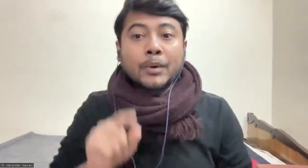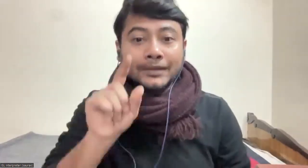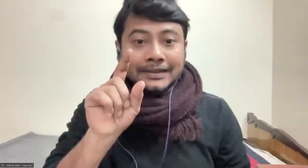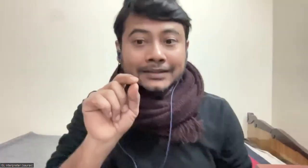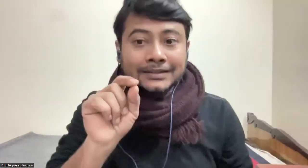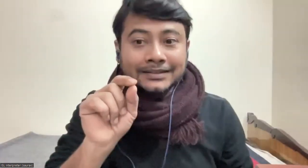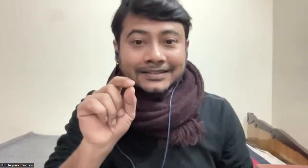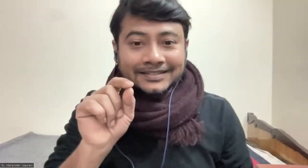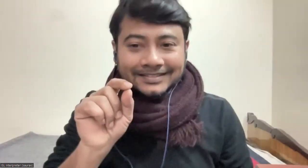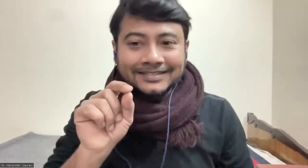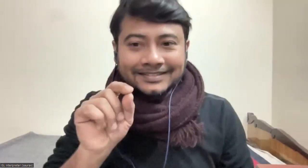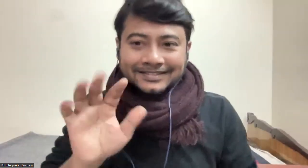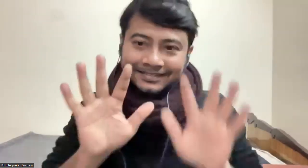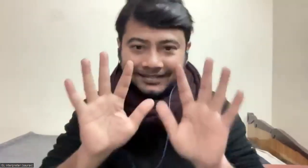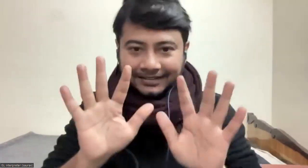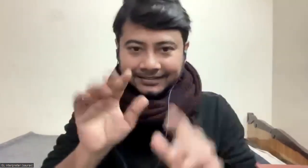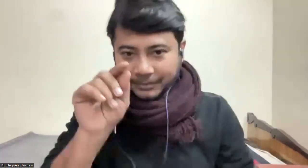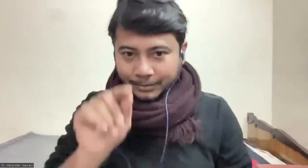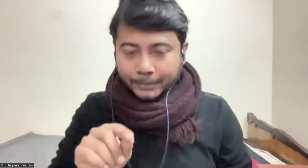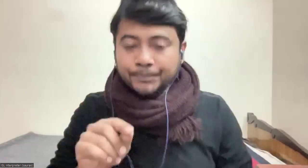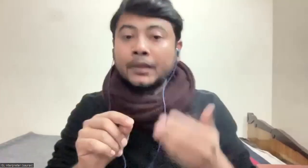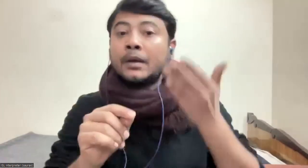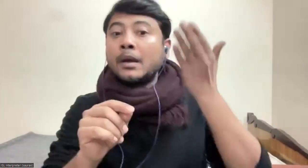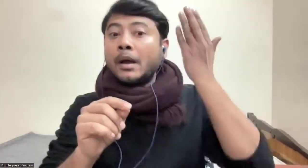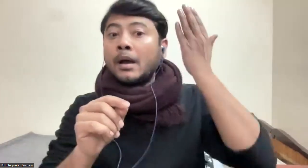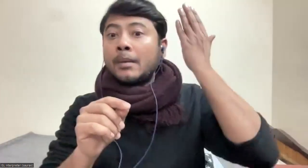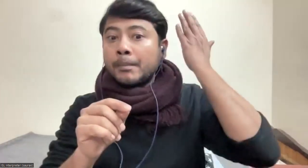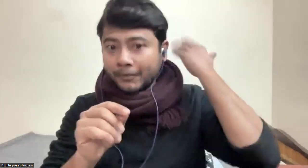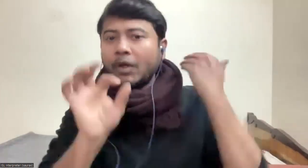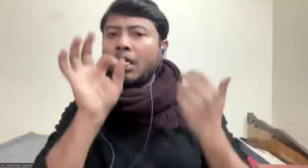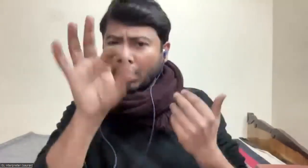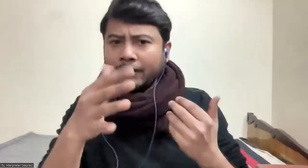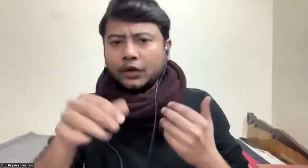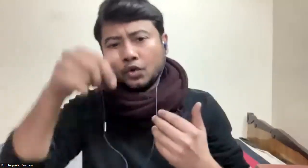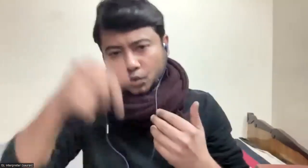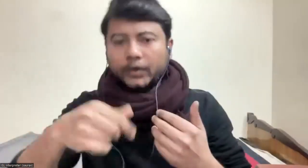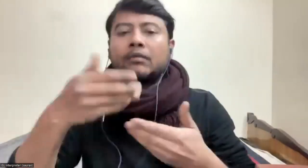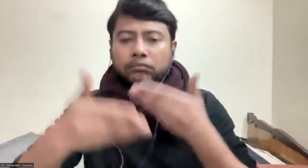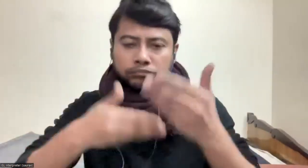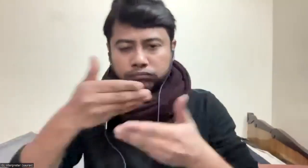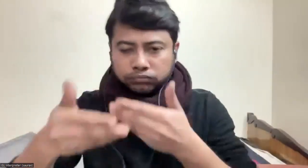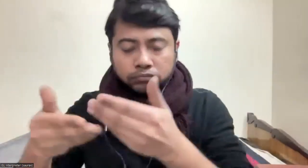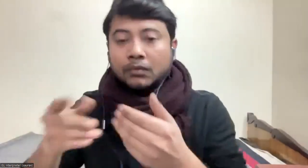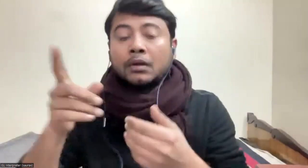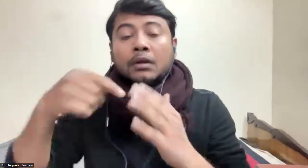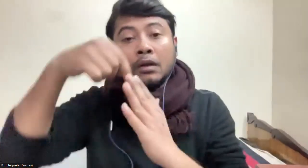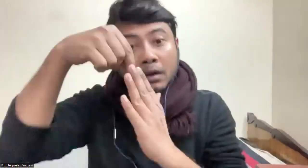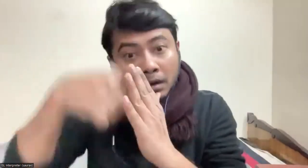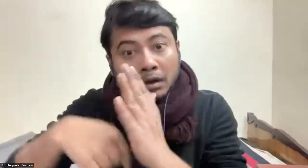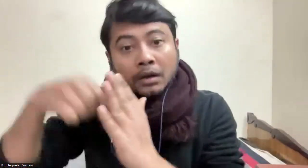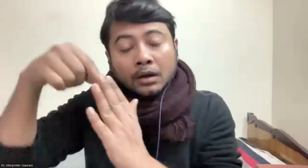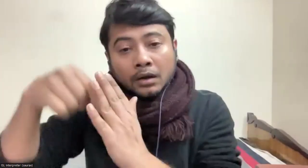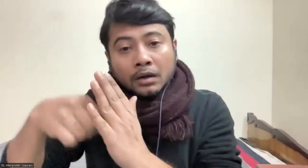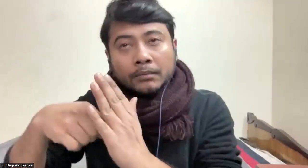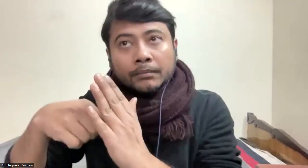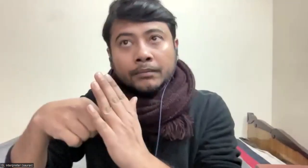last time. So, I will not explain in detail. You can always go and look at see the recording again.